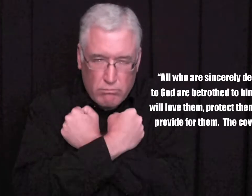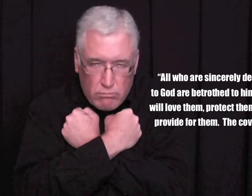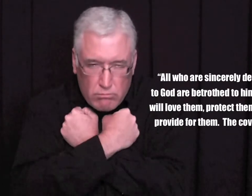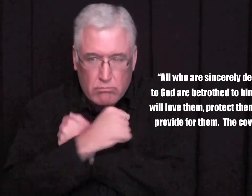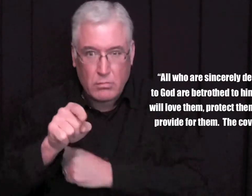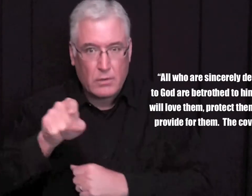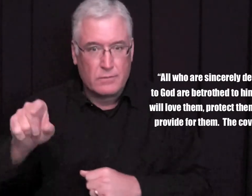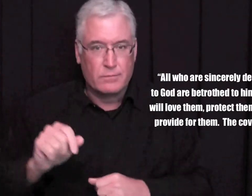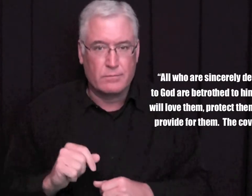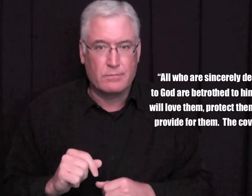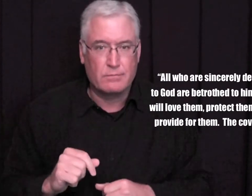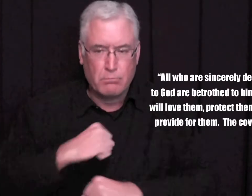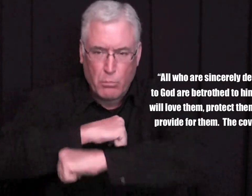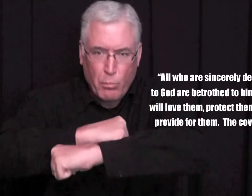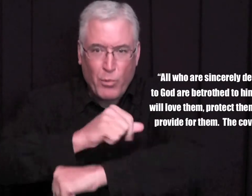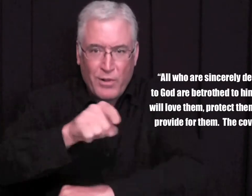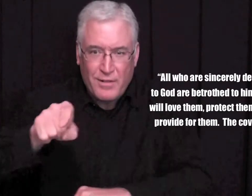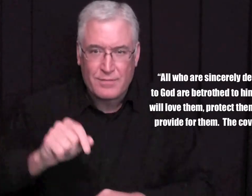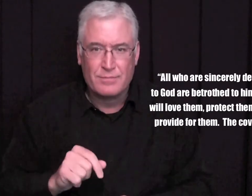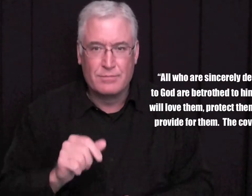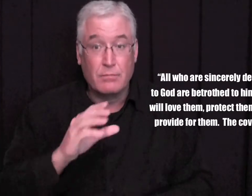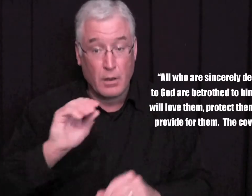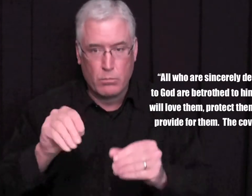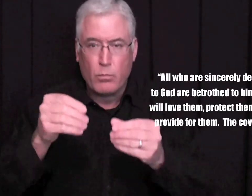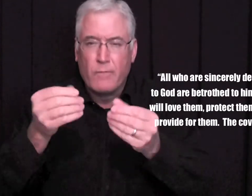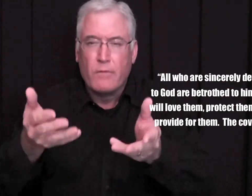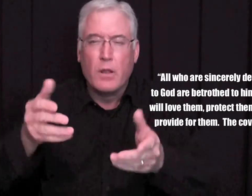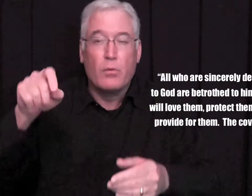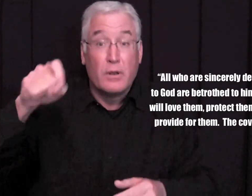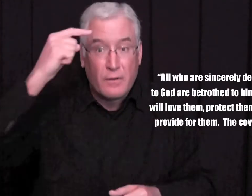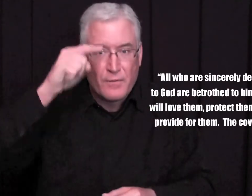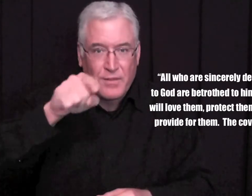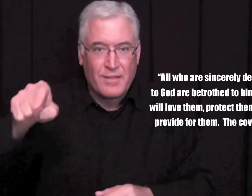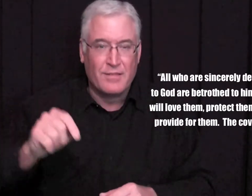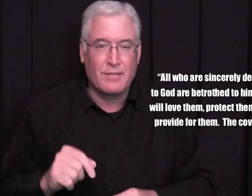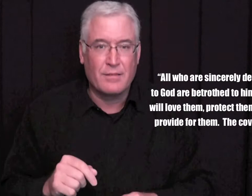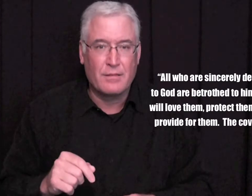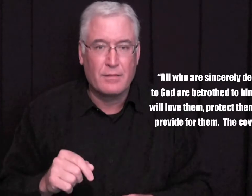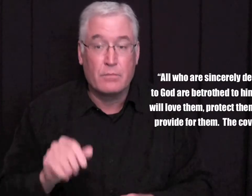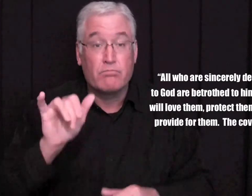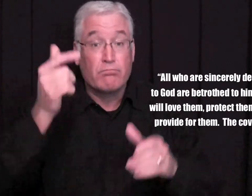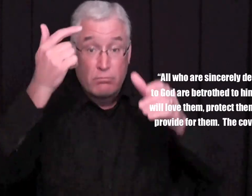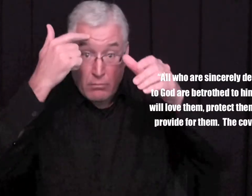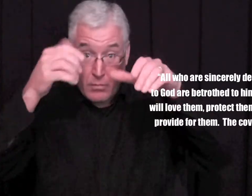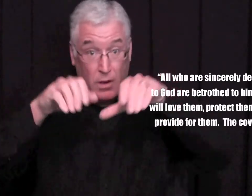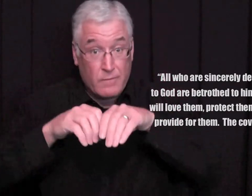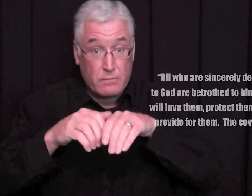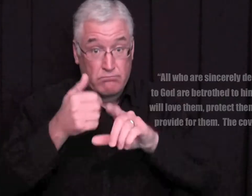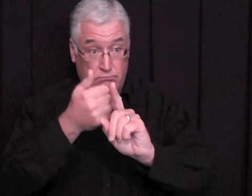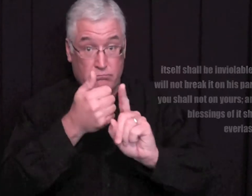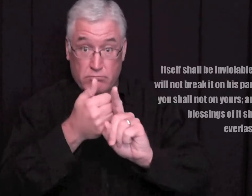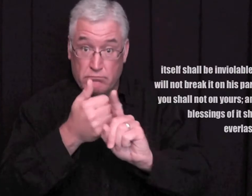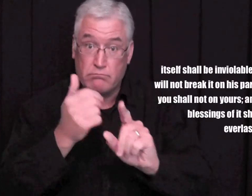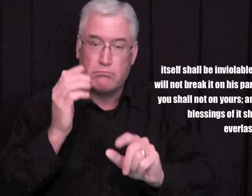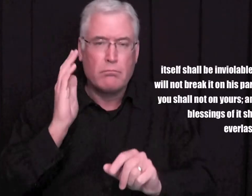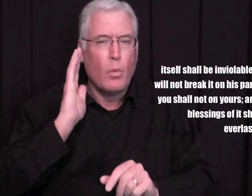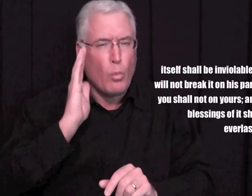will love them, protect them, and provide for them. And the covenant